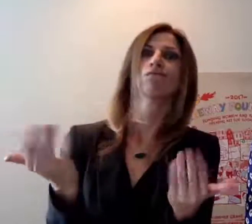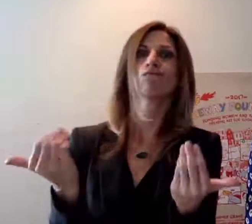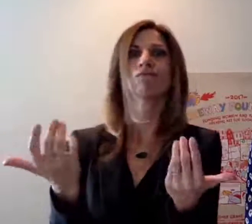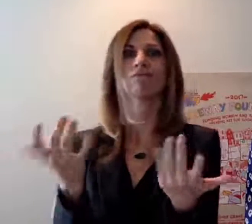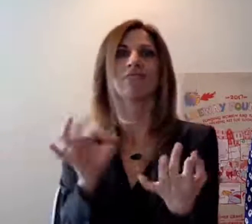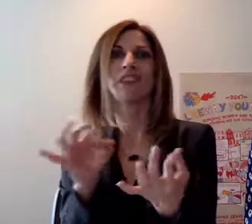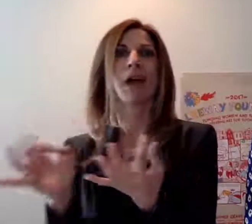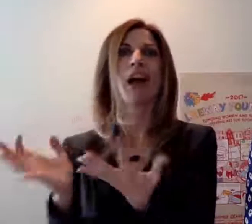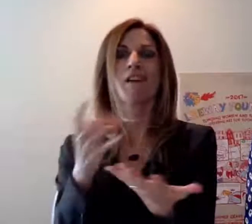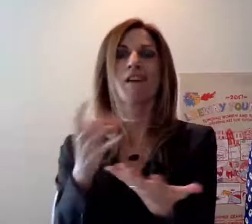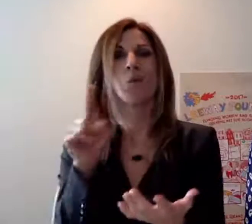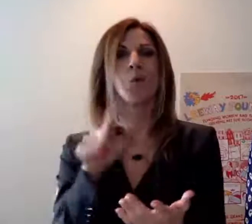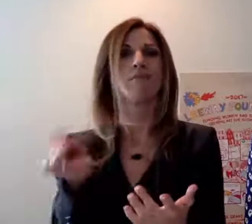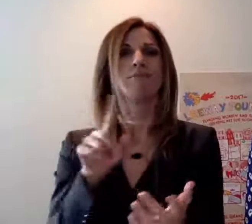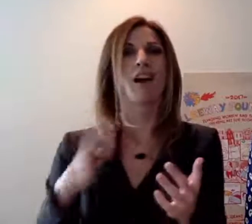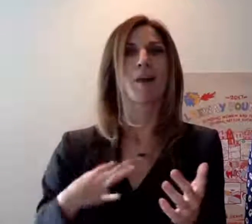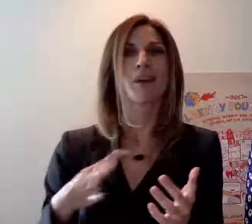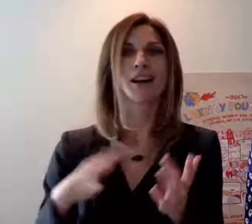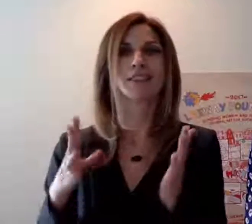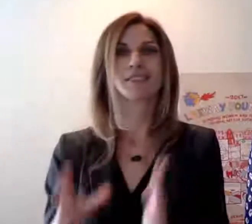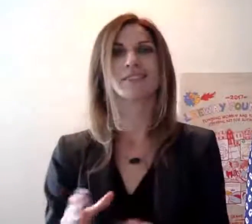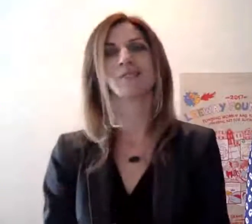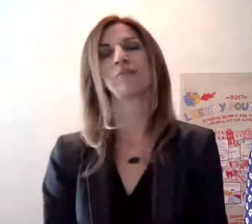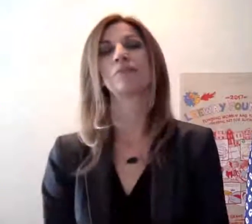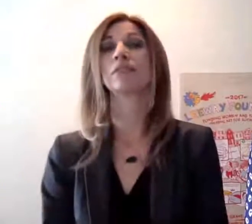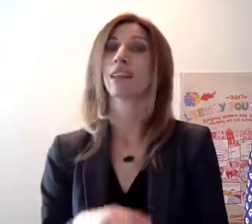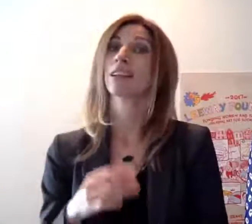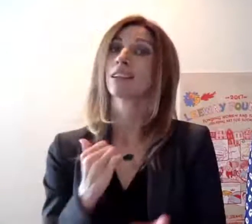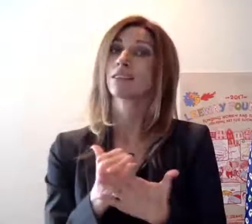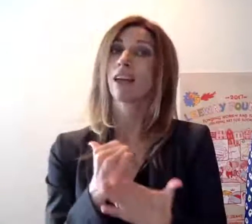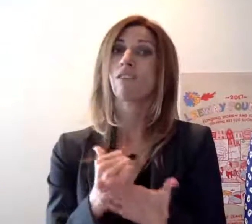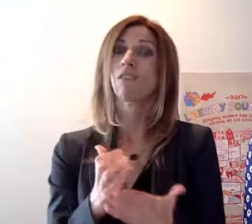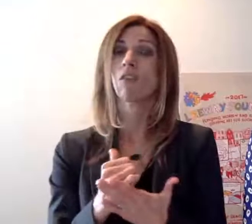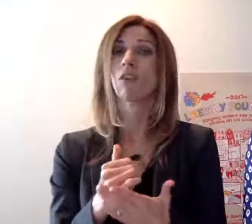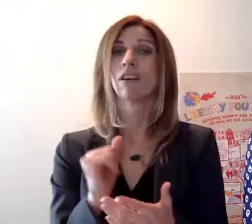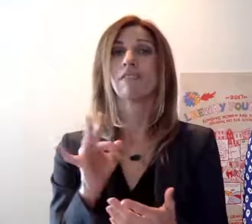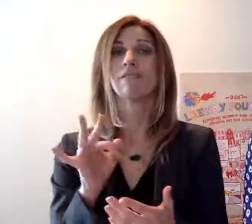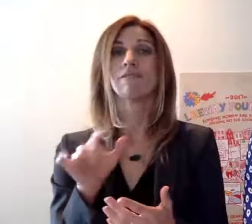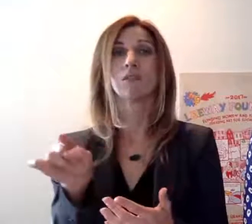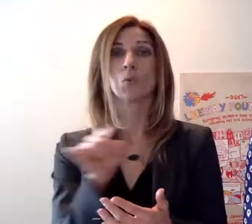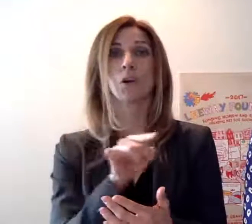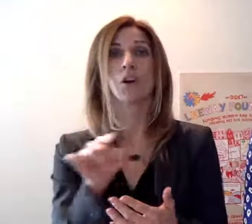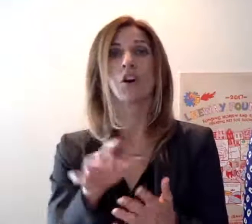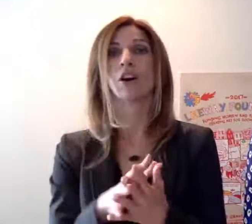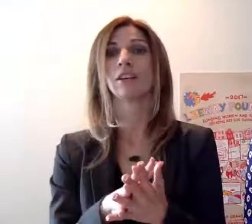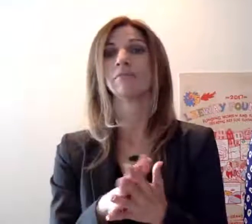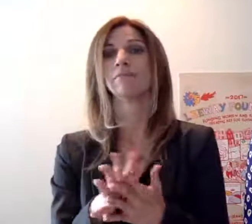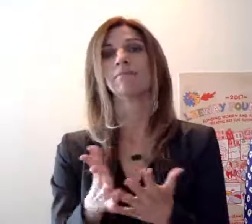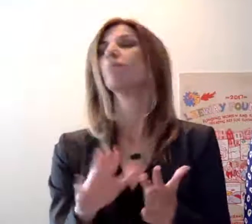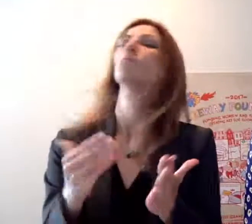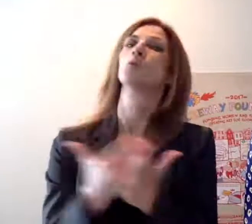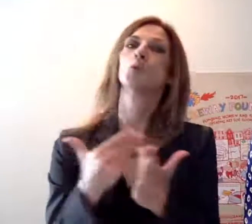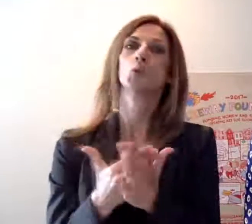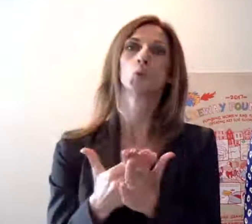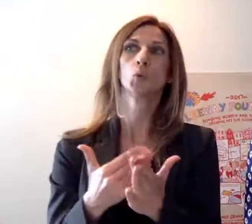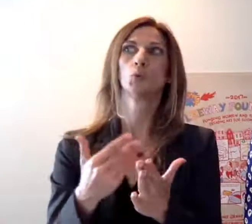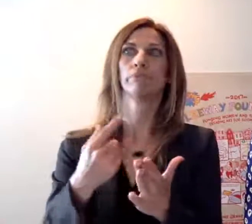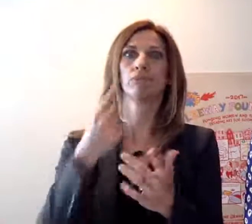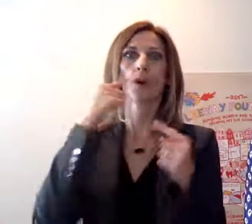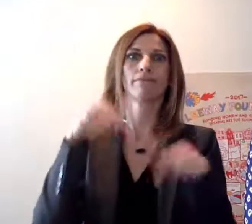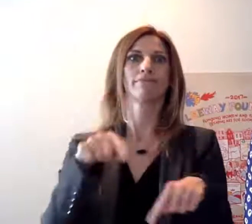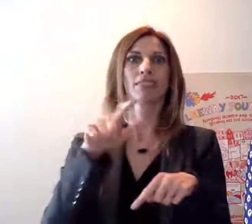feedback. And it's helpful, especially if you are kind of new to us and we don't know you